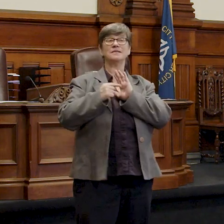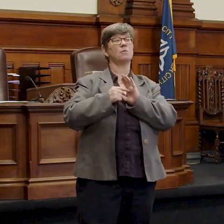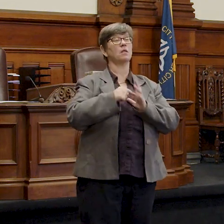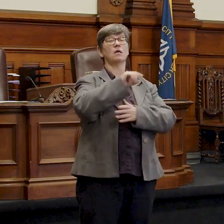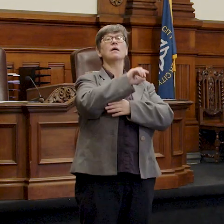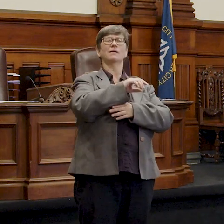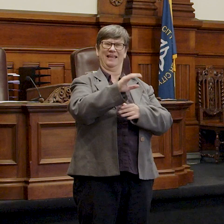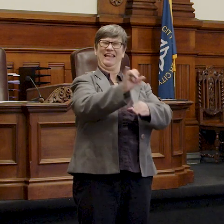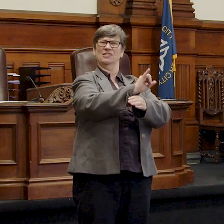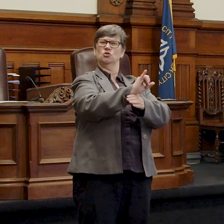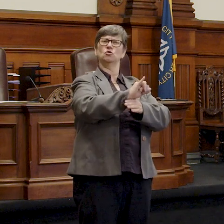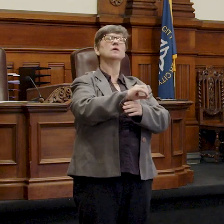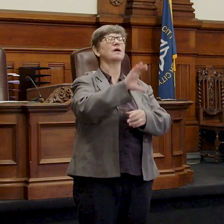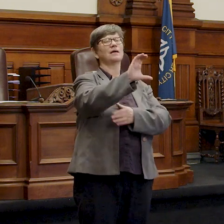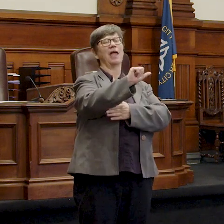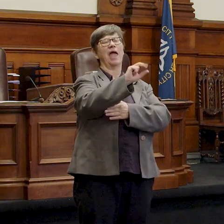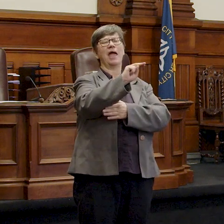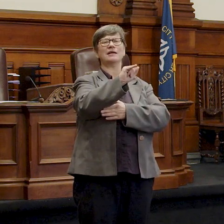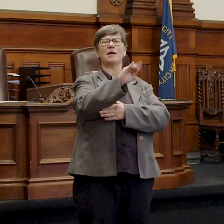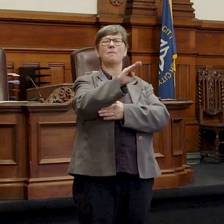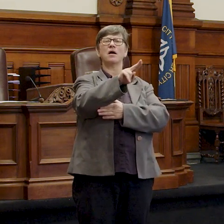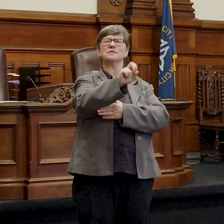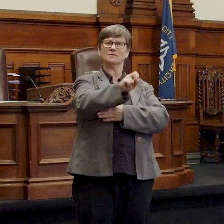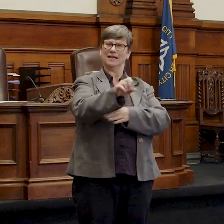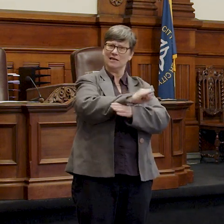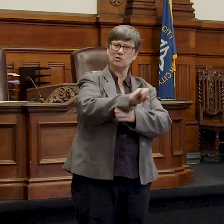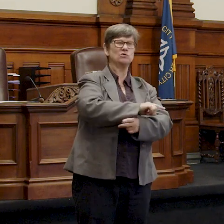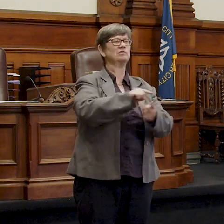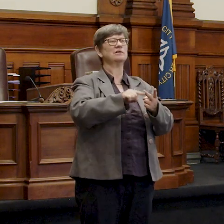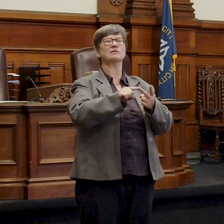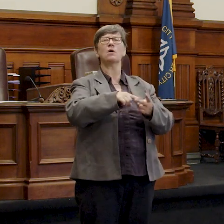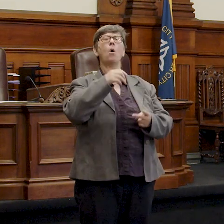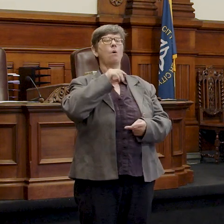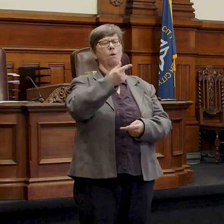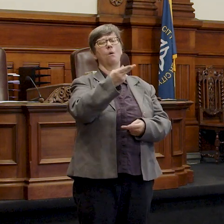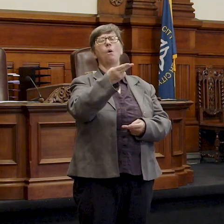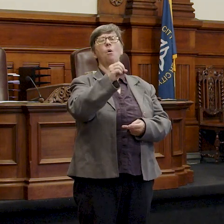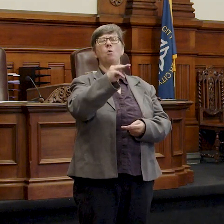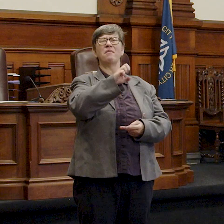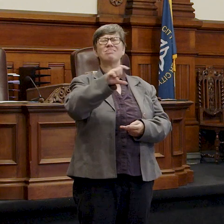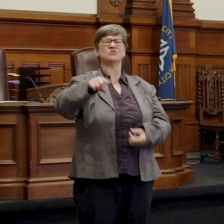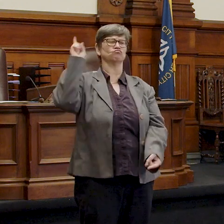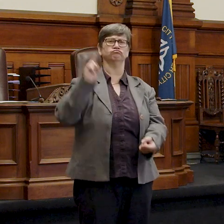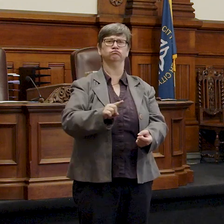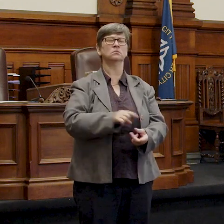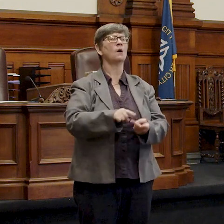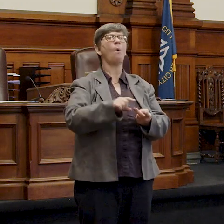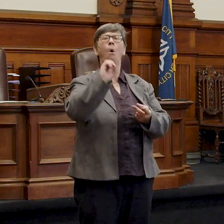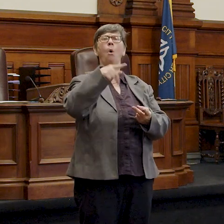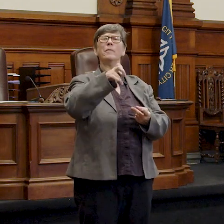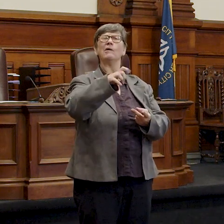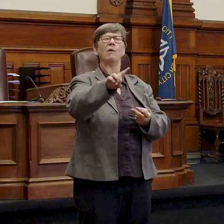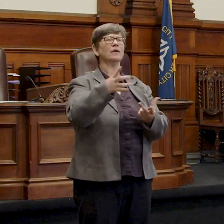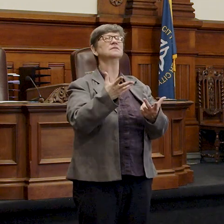cannabis preparation, homelessness reduction, access to healthy foods, our opioid settlements, and many others. As I have often said, public